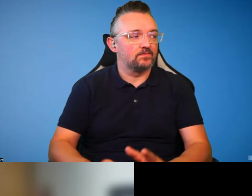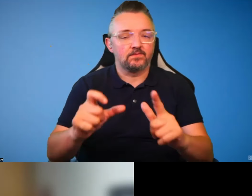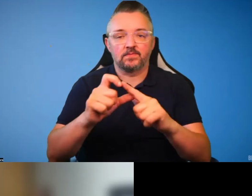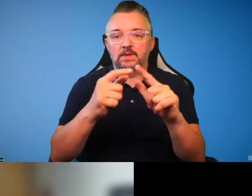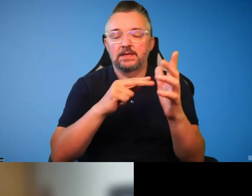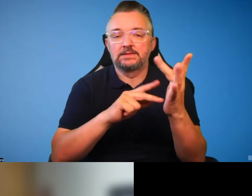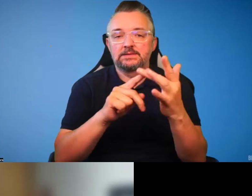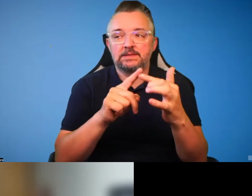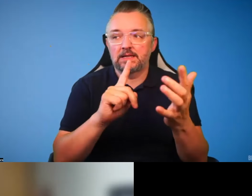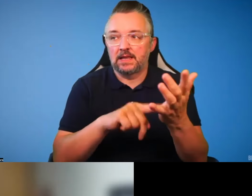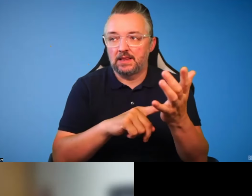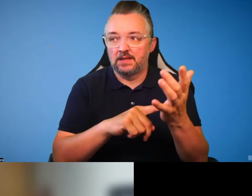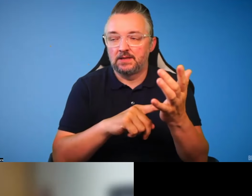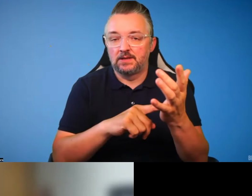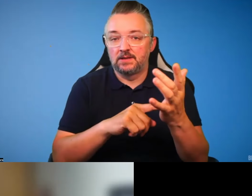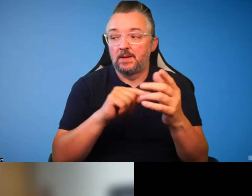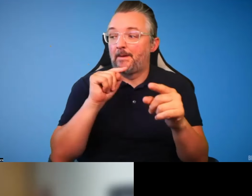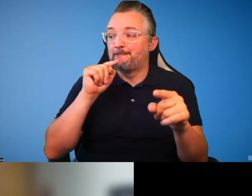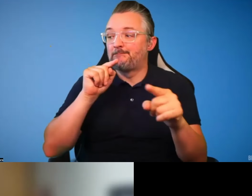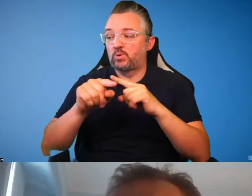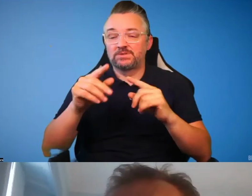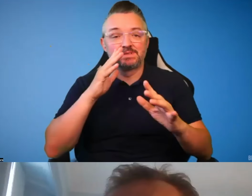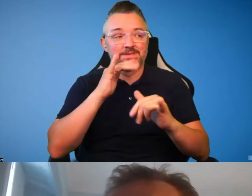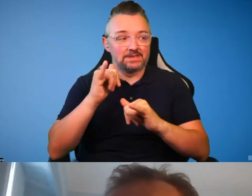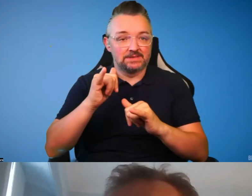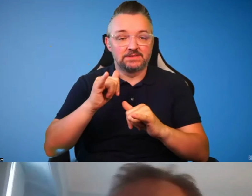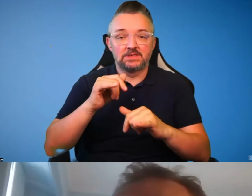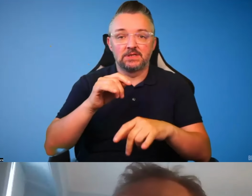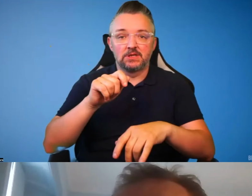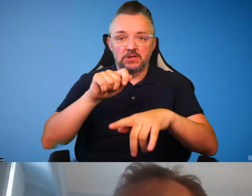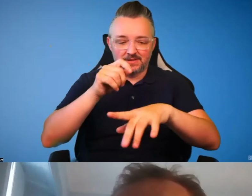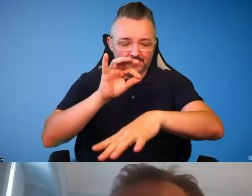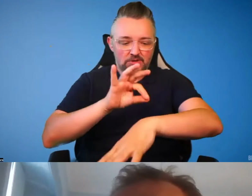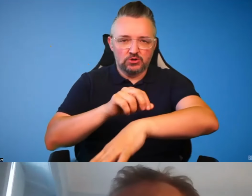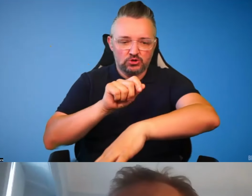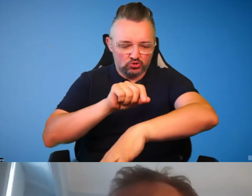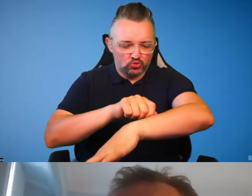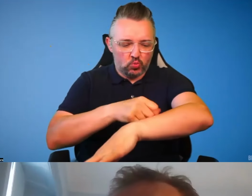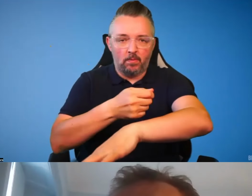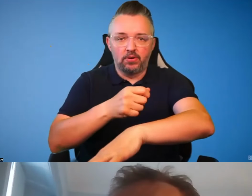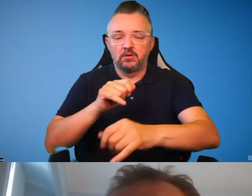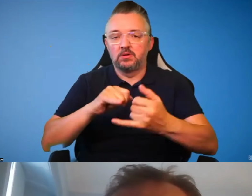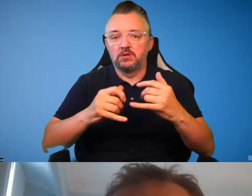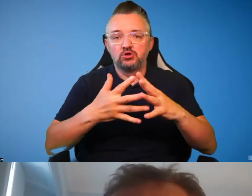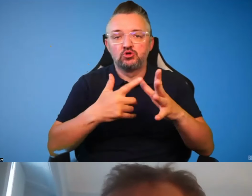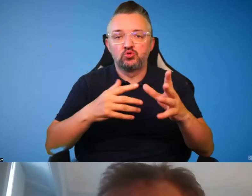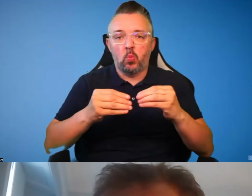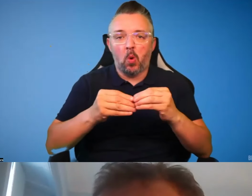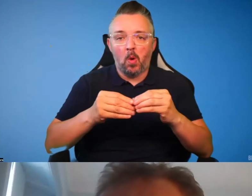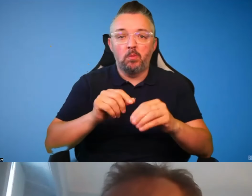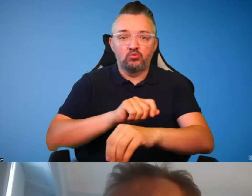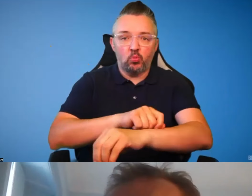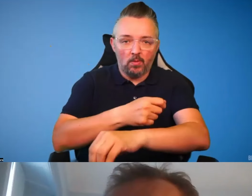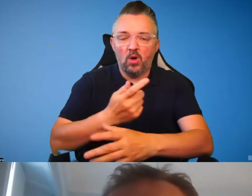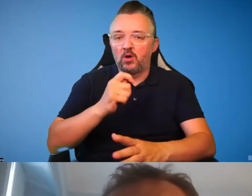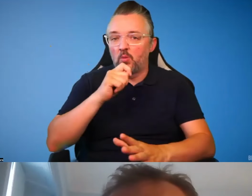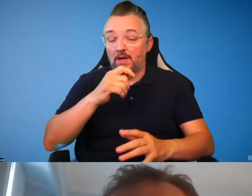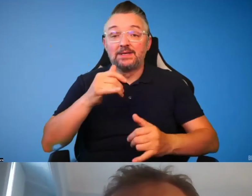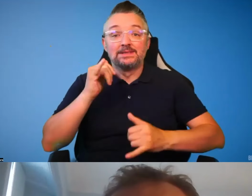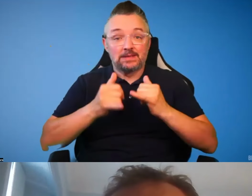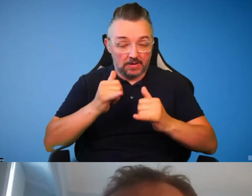So most testing is swabs of lesions. There are other, we do sometimes do